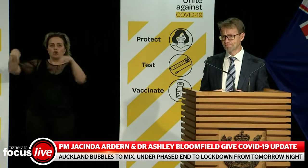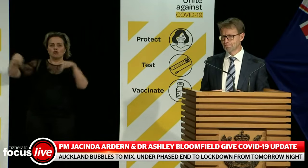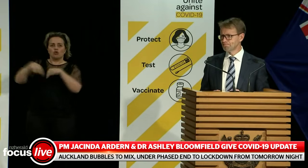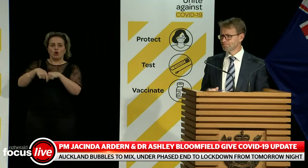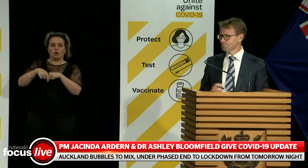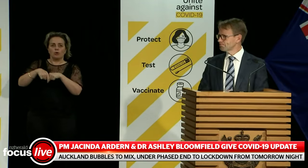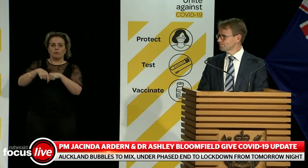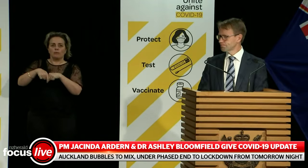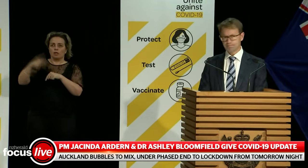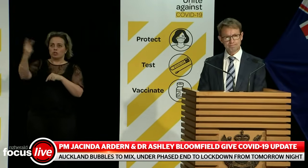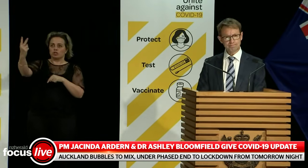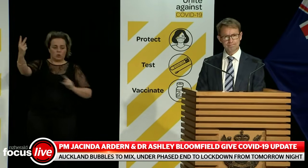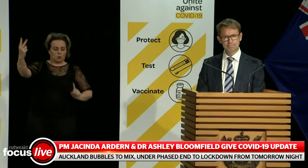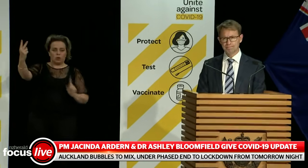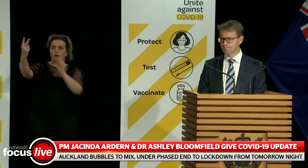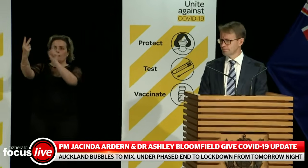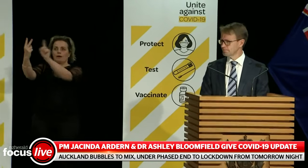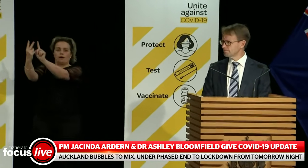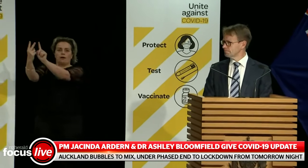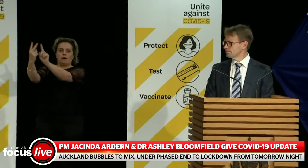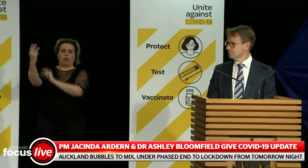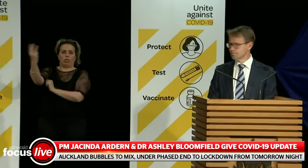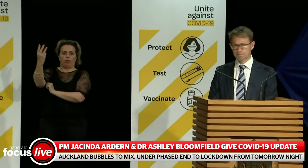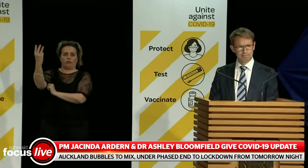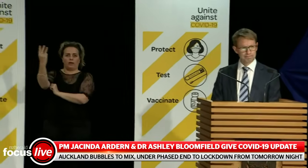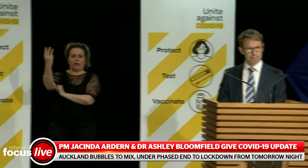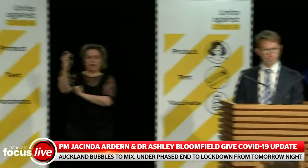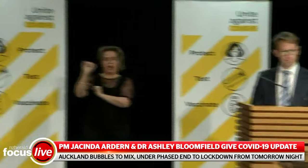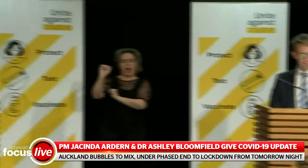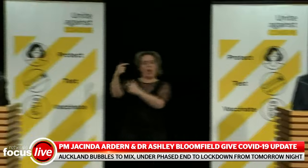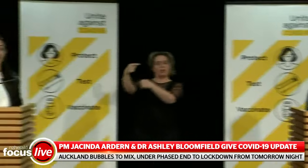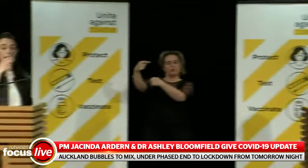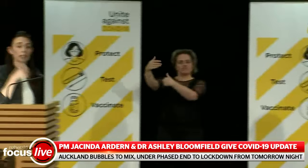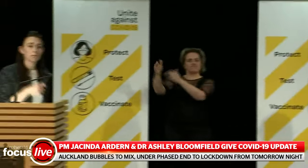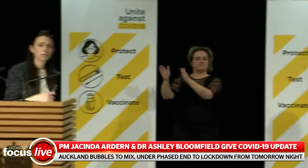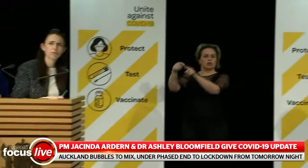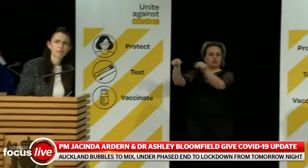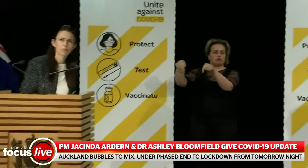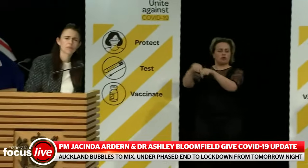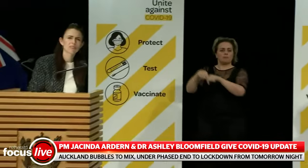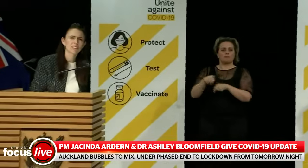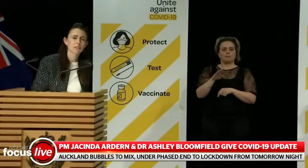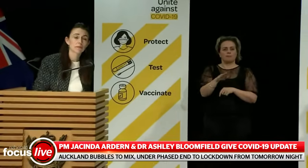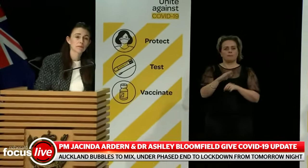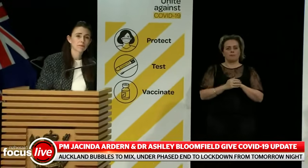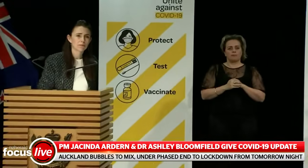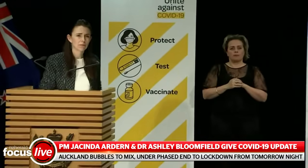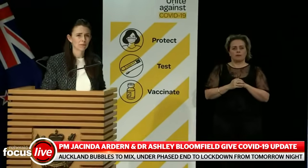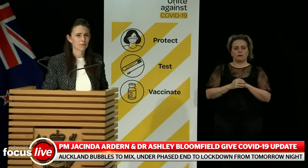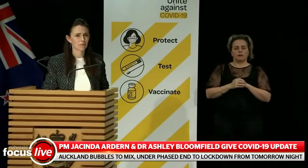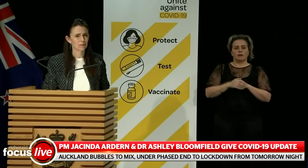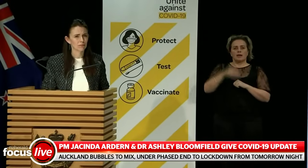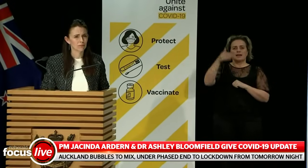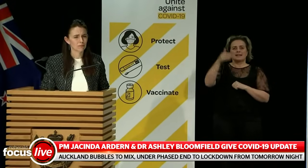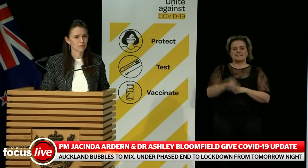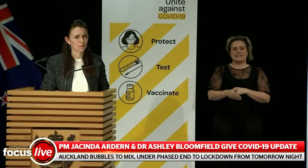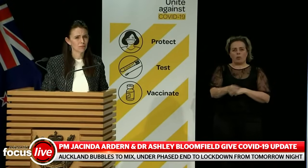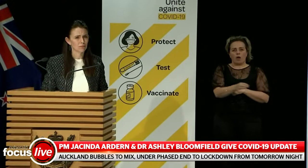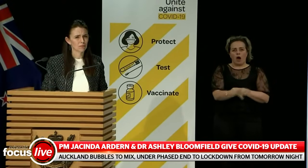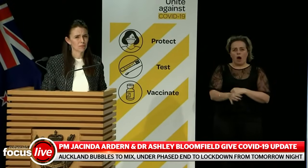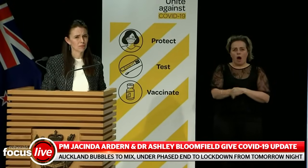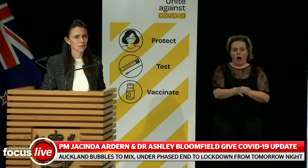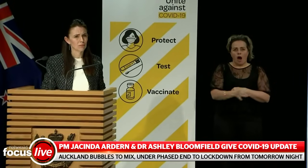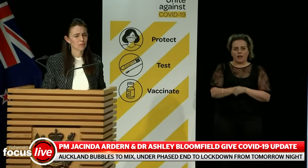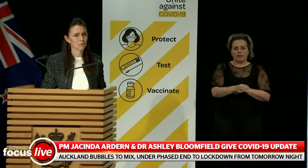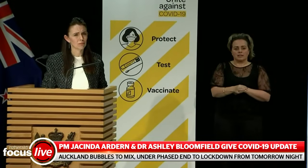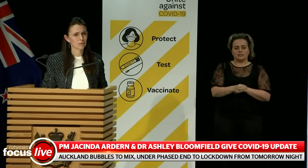with them. So I'll let you finish that question, Tova, and then I'll start panning around again. Could you do more to protect the people of the South Island with the harder, stricter